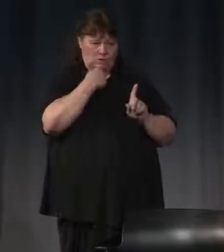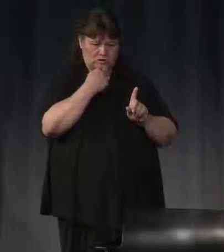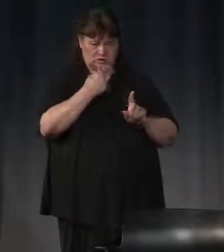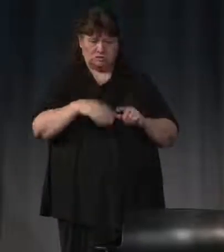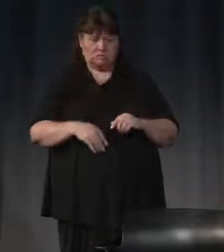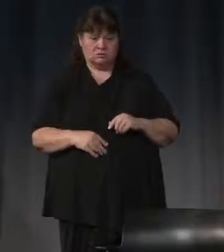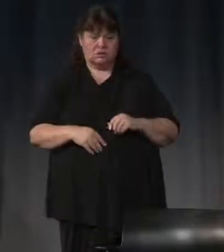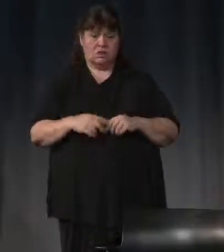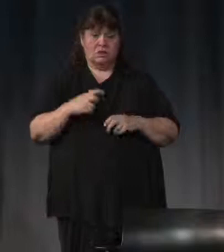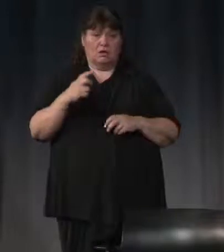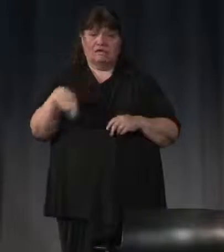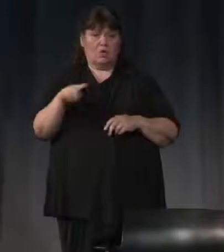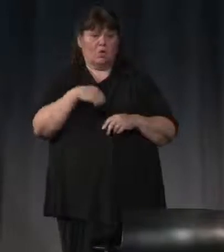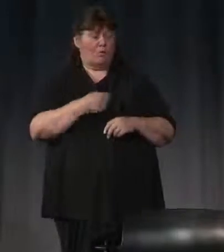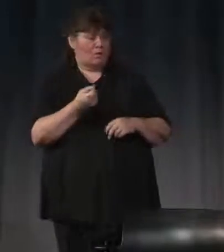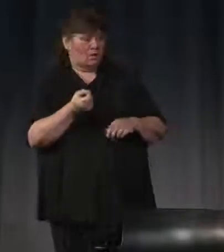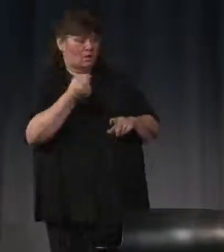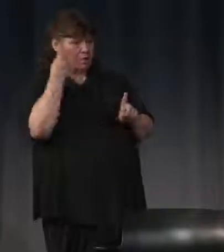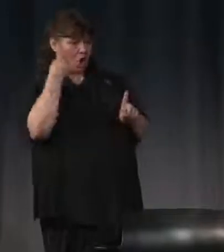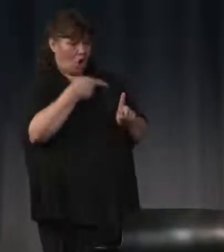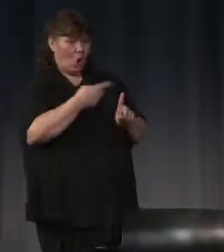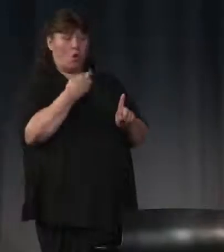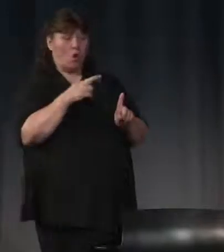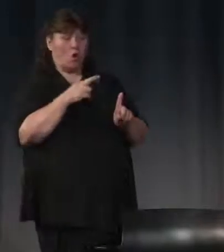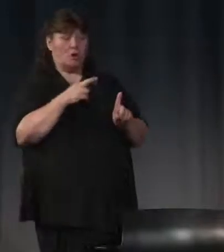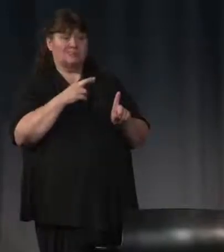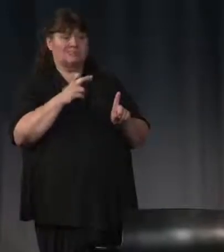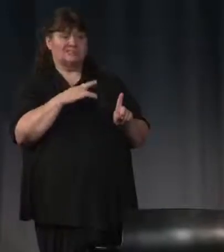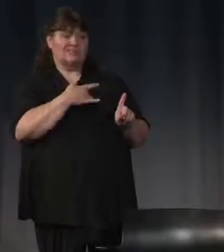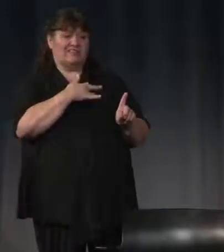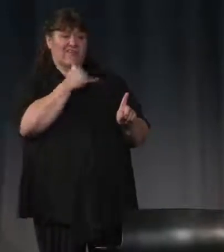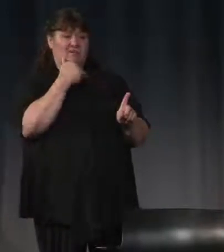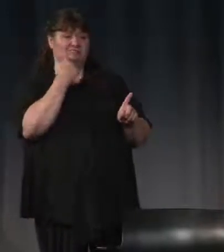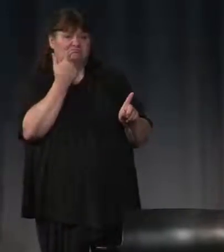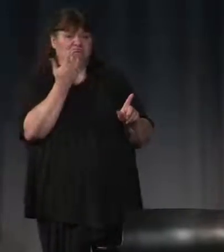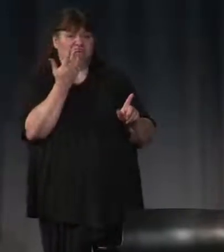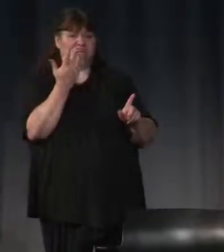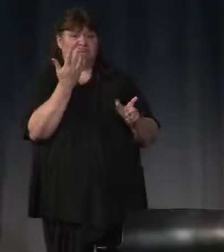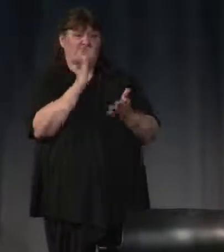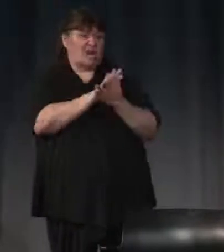was difficult for them to understand or whether they simply found it unpleasant.